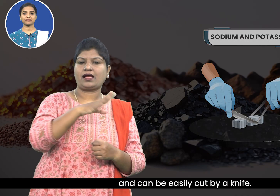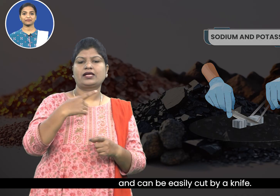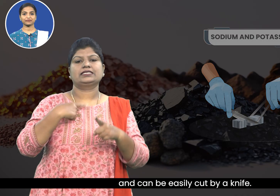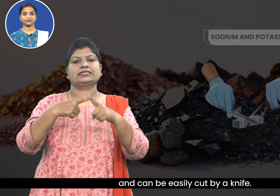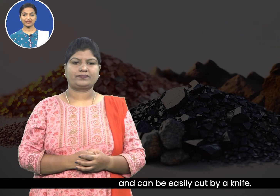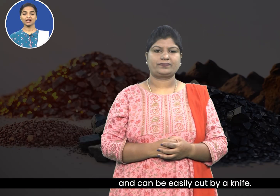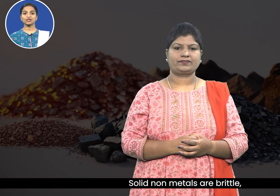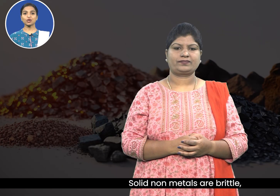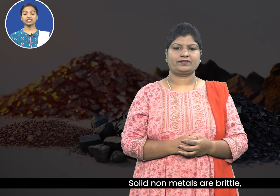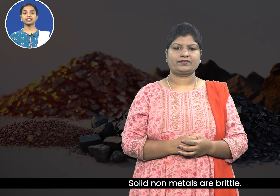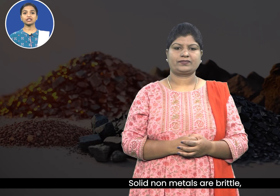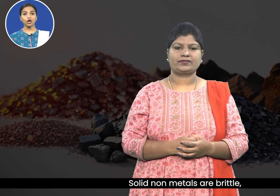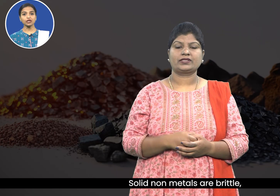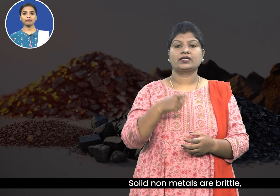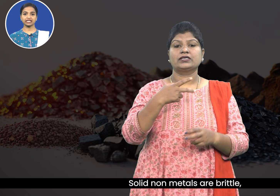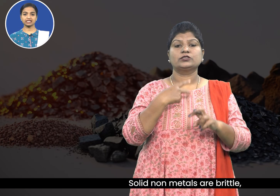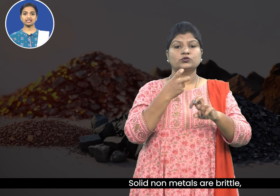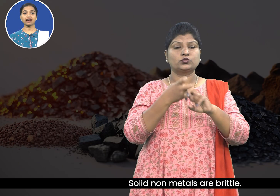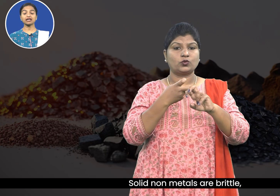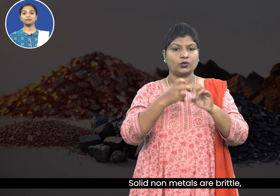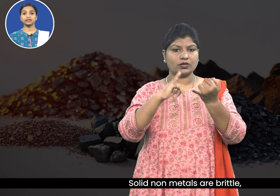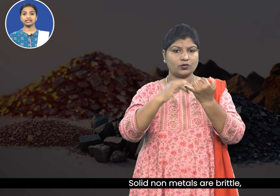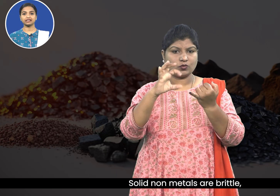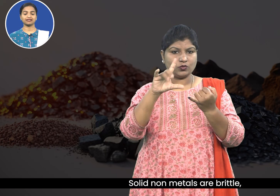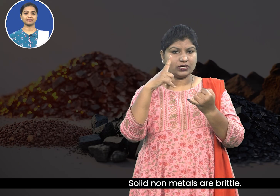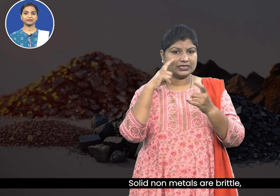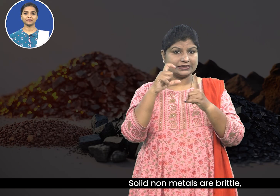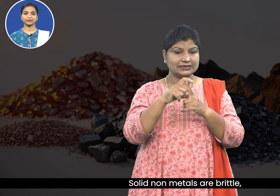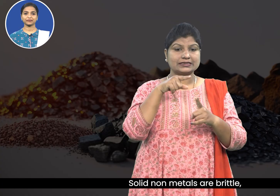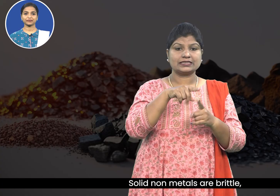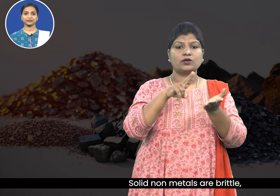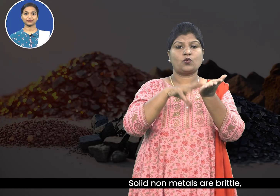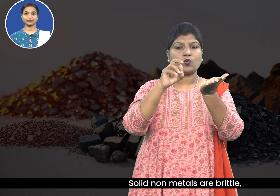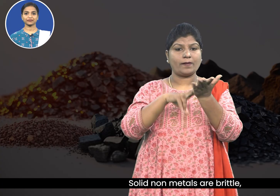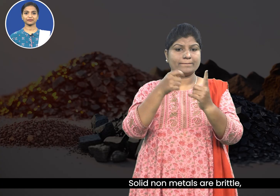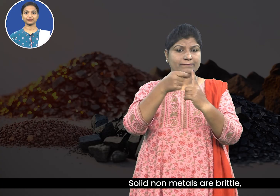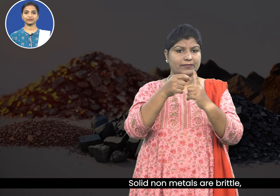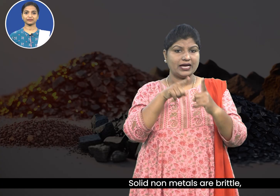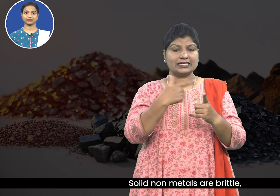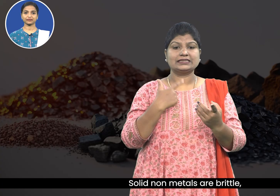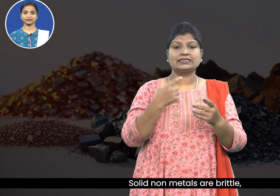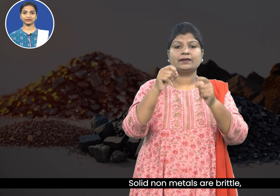knife. Solid non-metals are brittle.